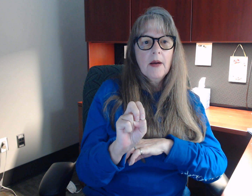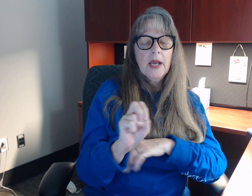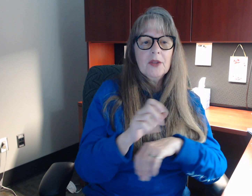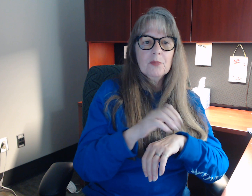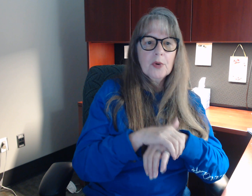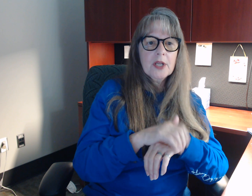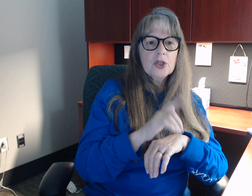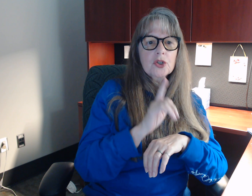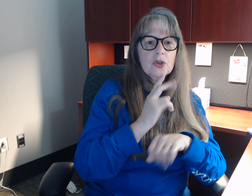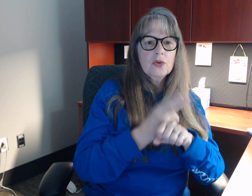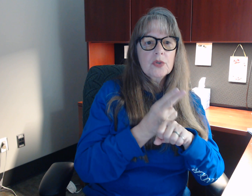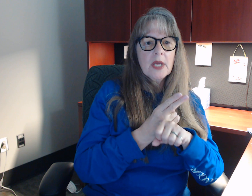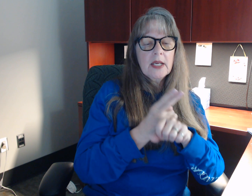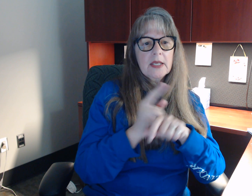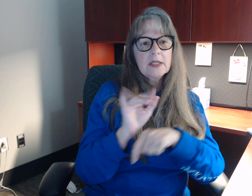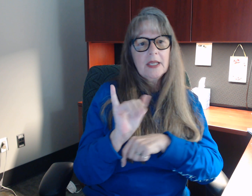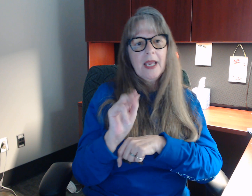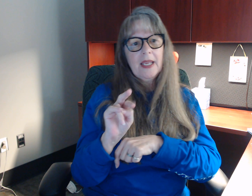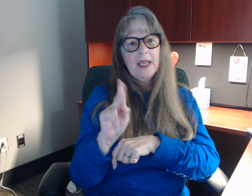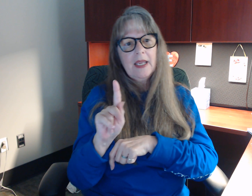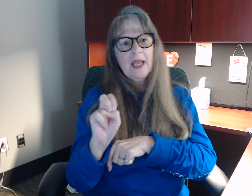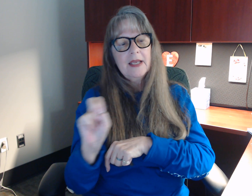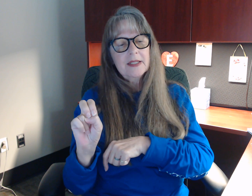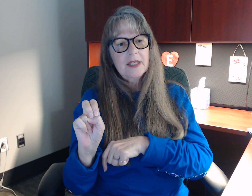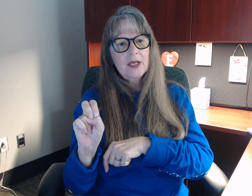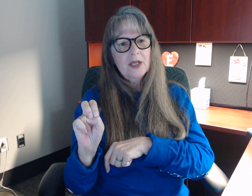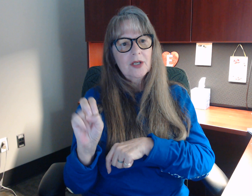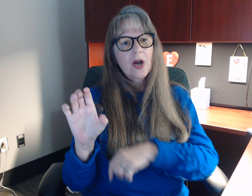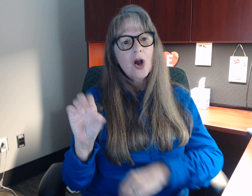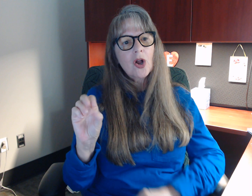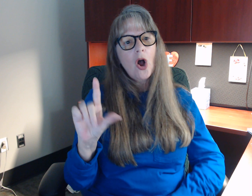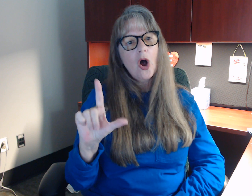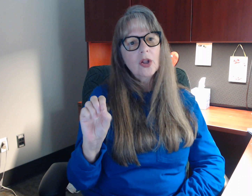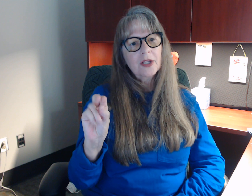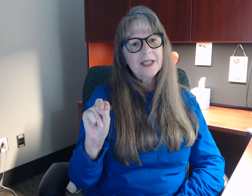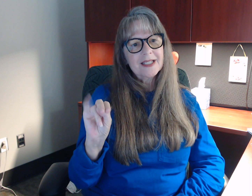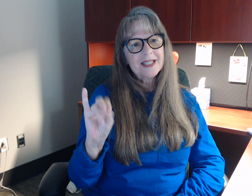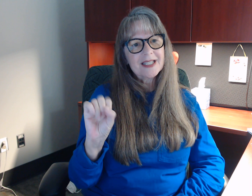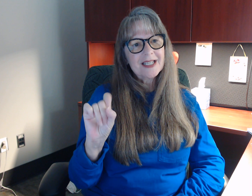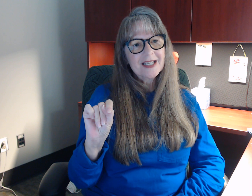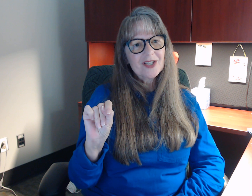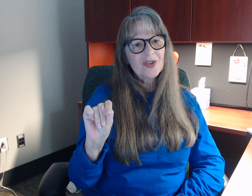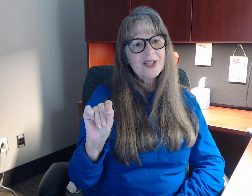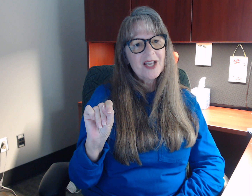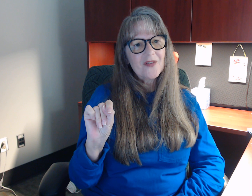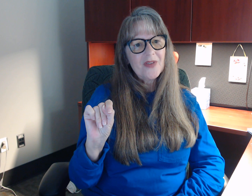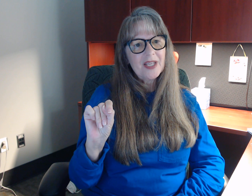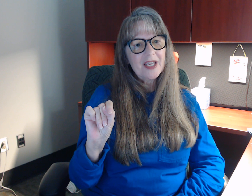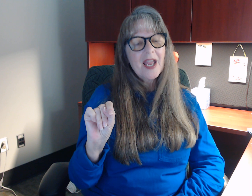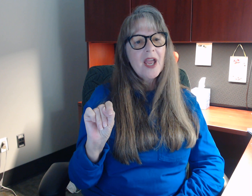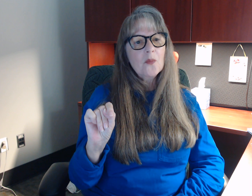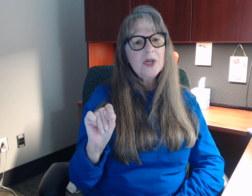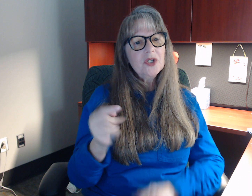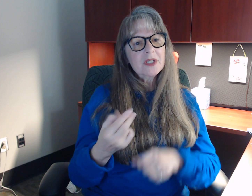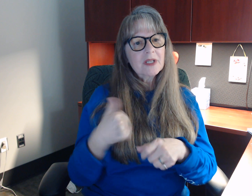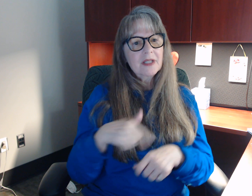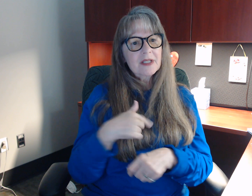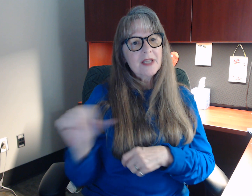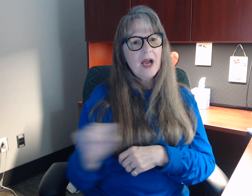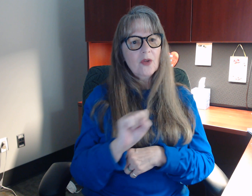the British use it as a Yankee as the colonist. So that's kind of funny. And in the South, we